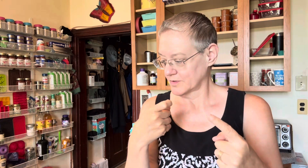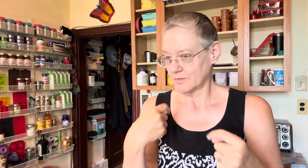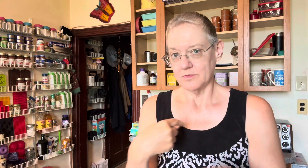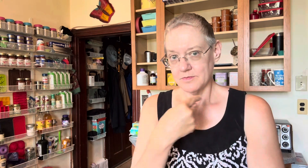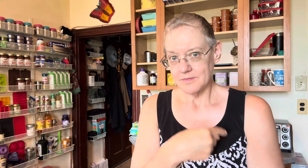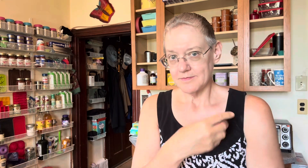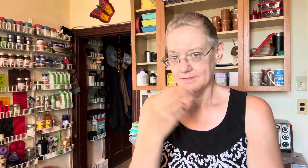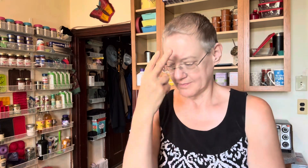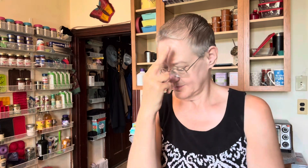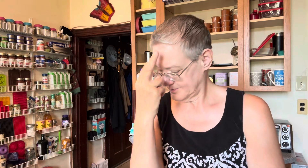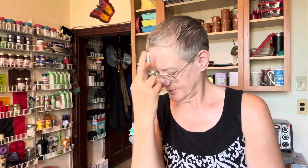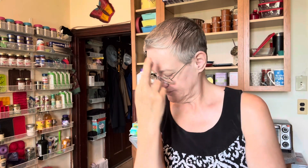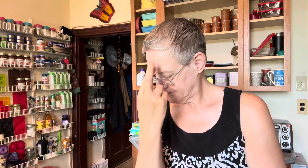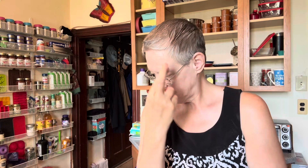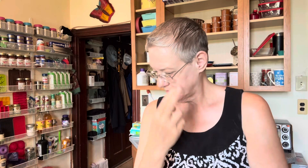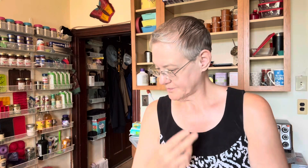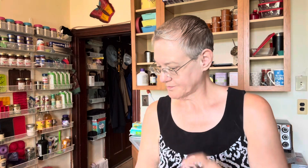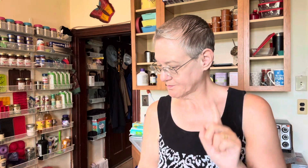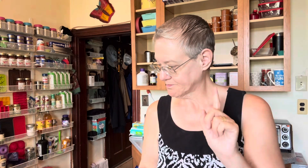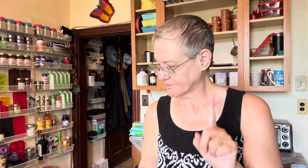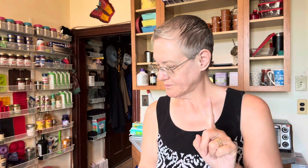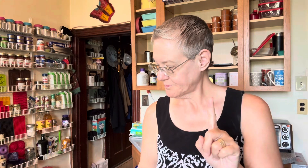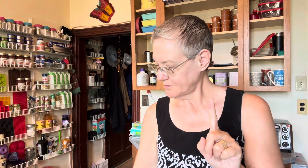I think they come from China and Mexico is the reason.